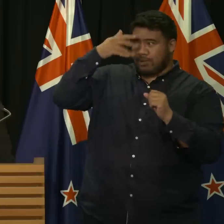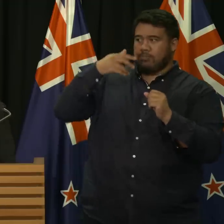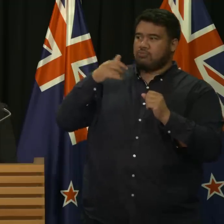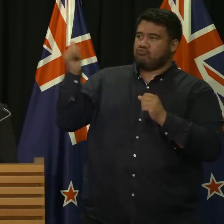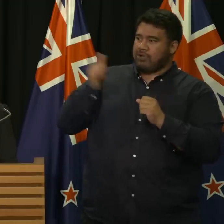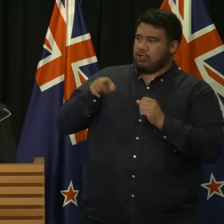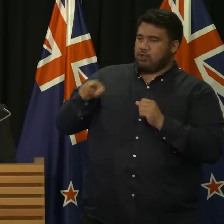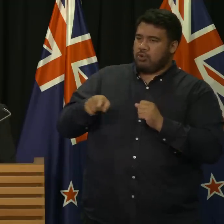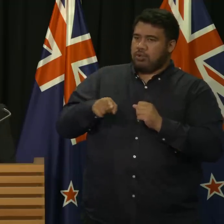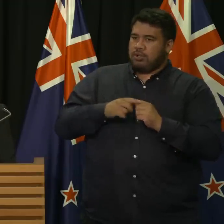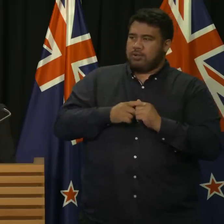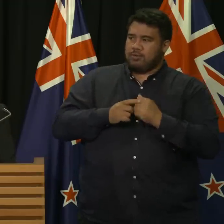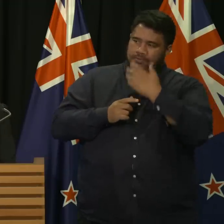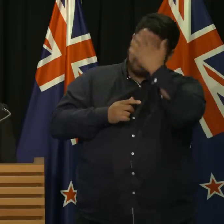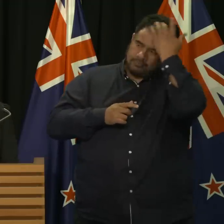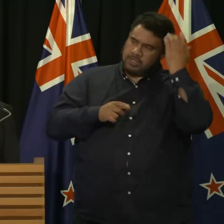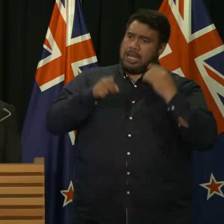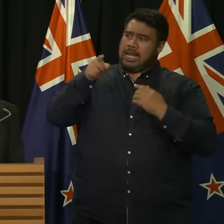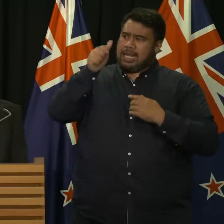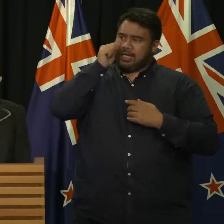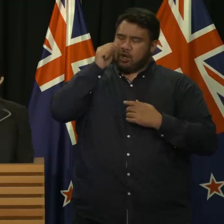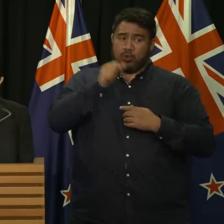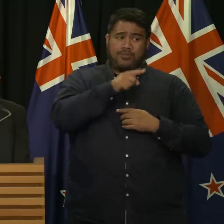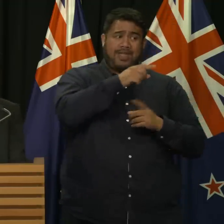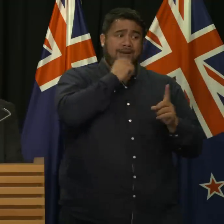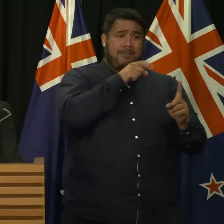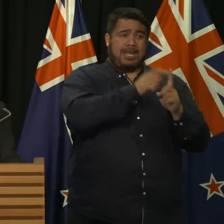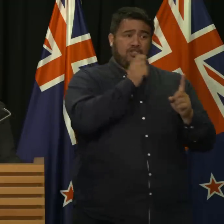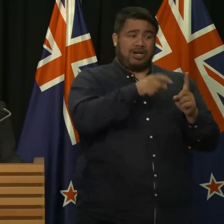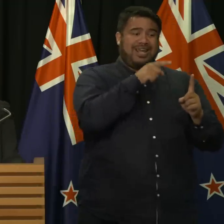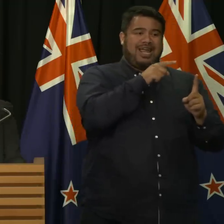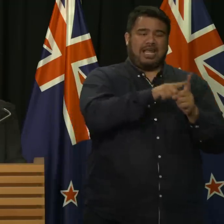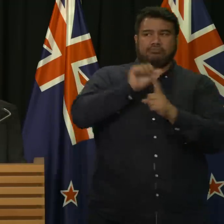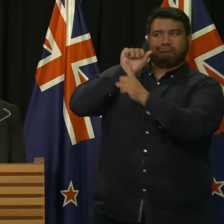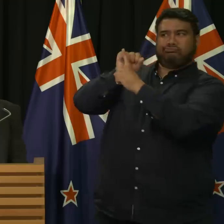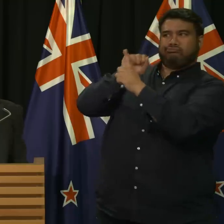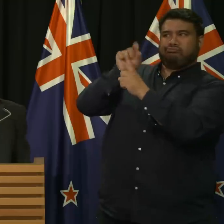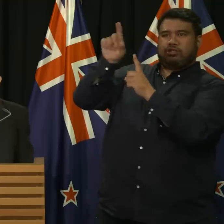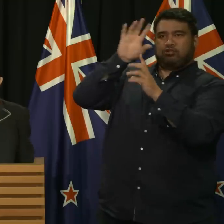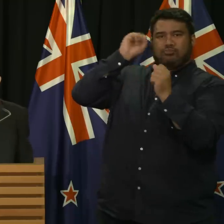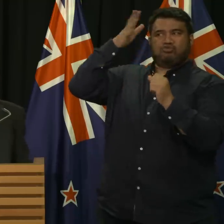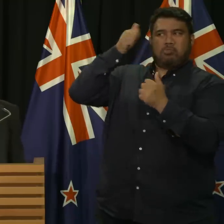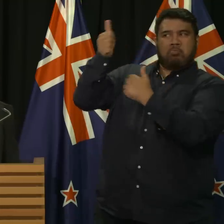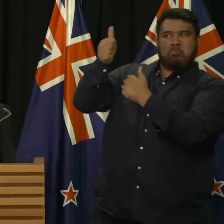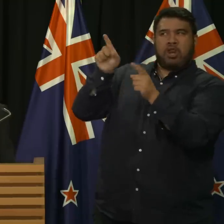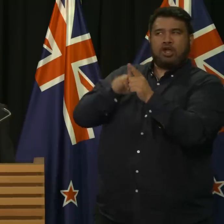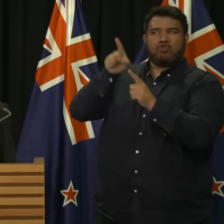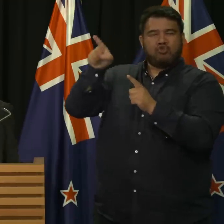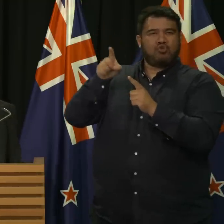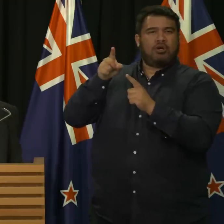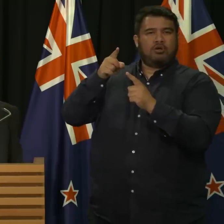that the suspect saw him as the symbol of renewed white identity? That was not discussed. He only conveyed his